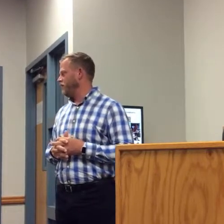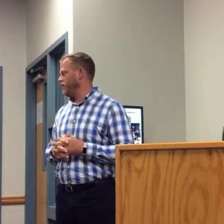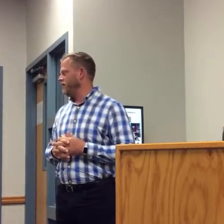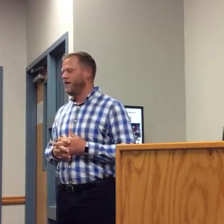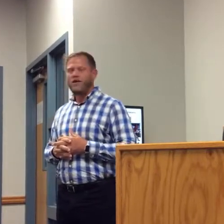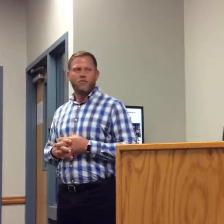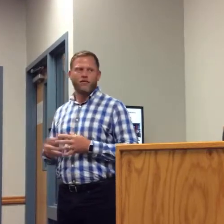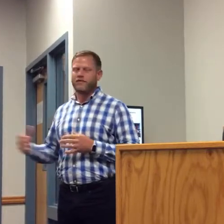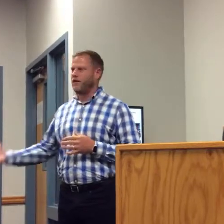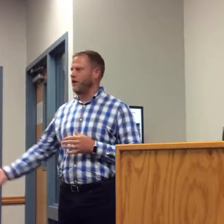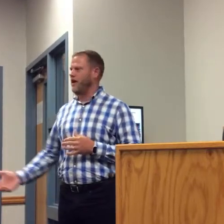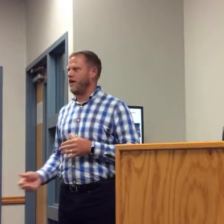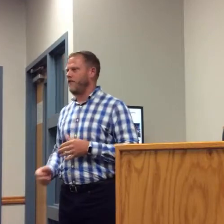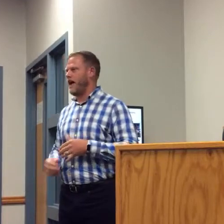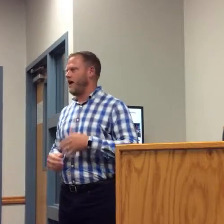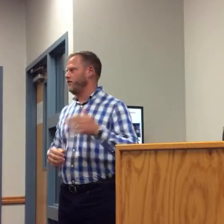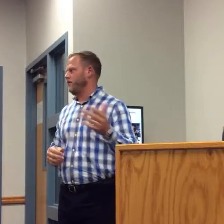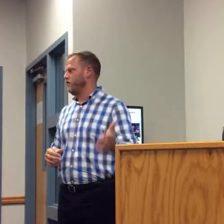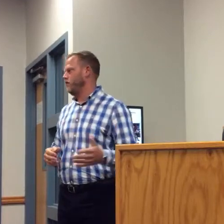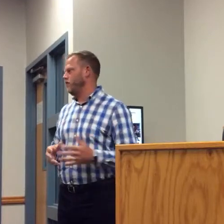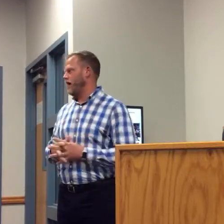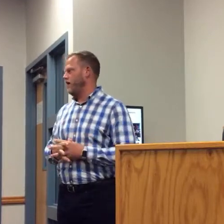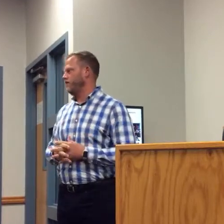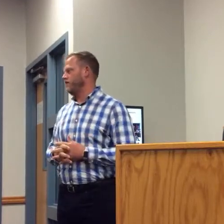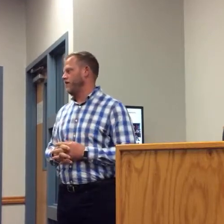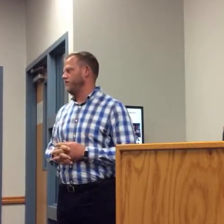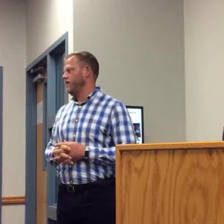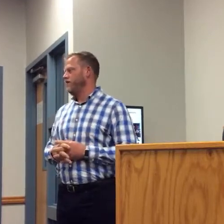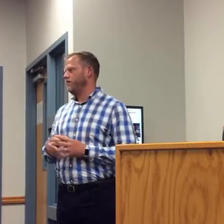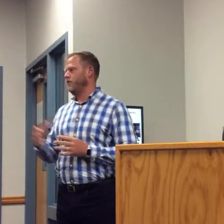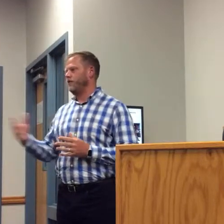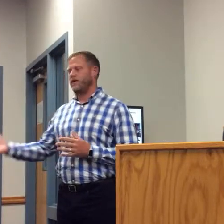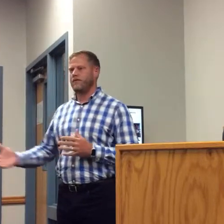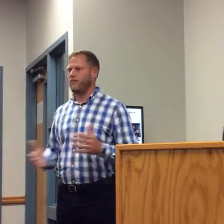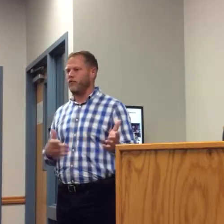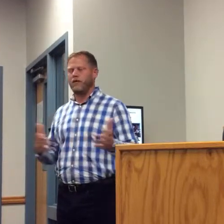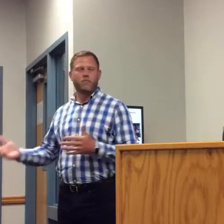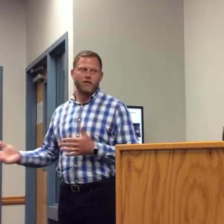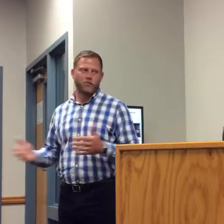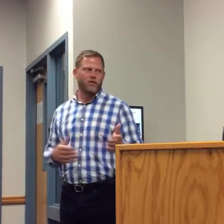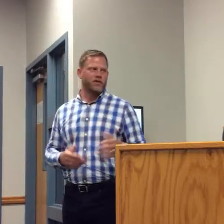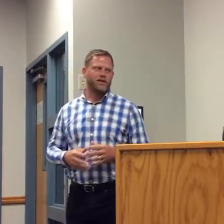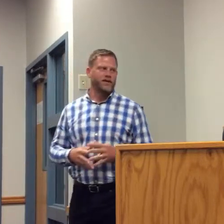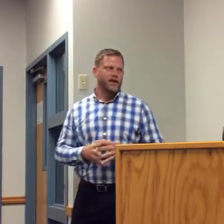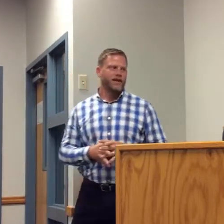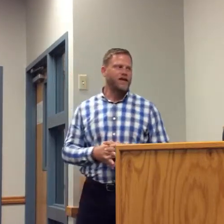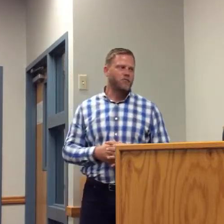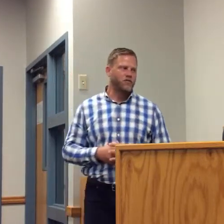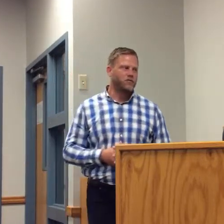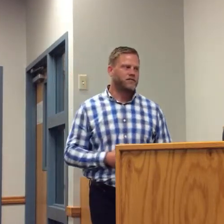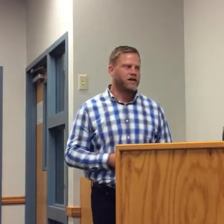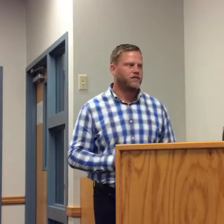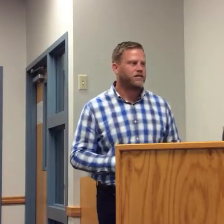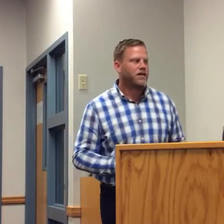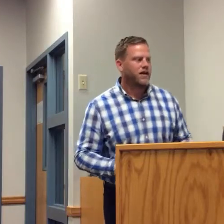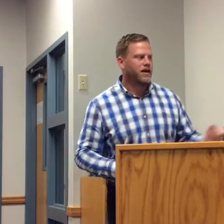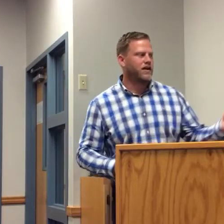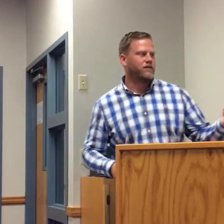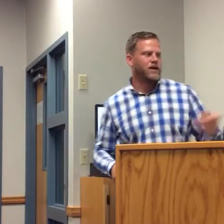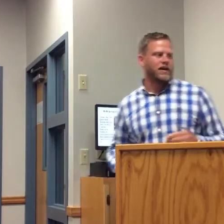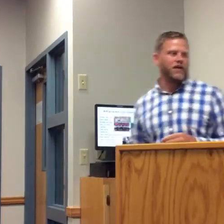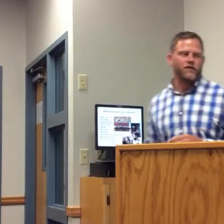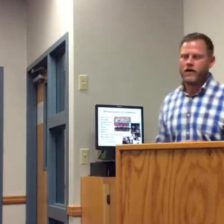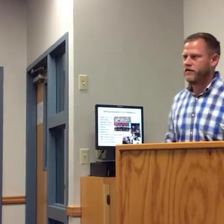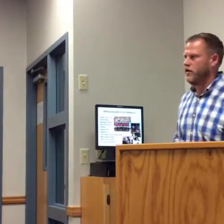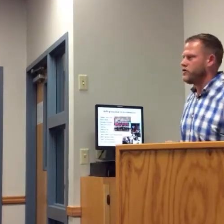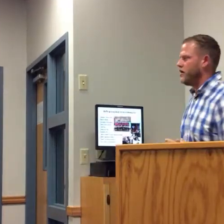and they're moving somebody out of a house into a new house, moving people that can't move themselves. And